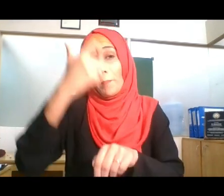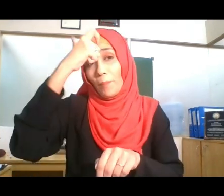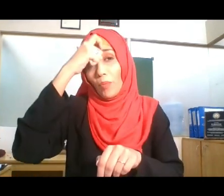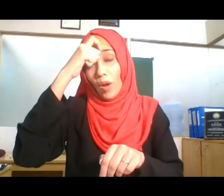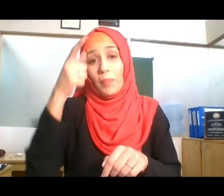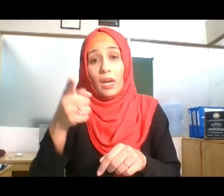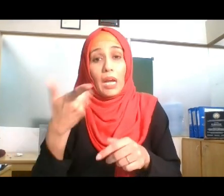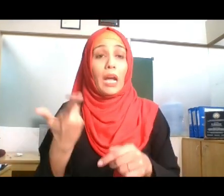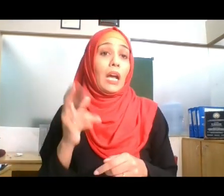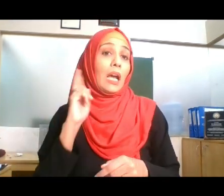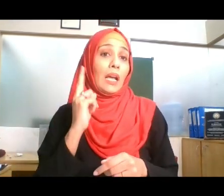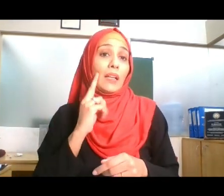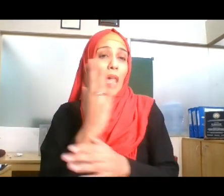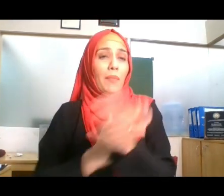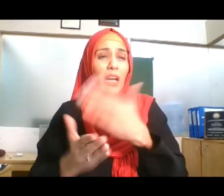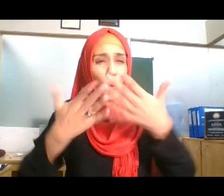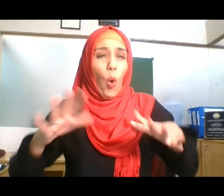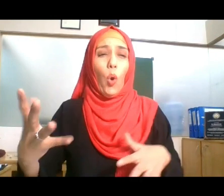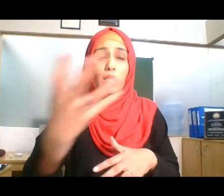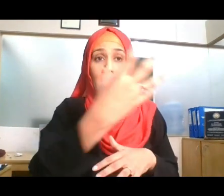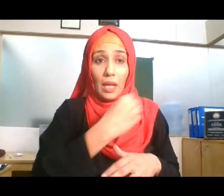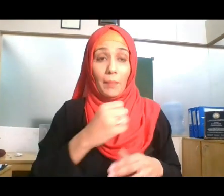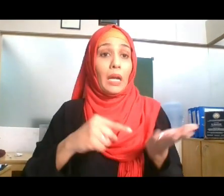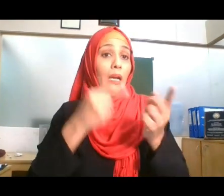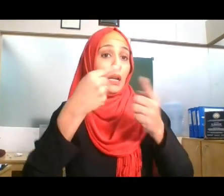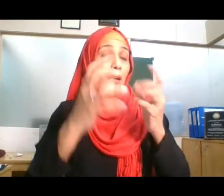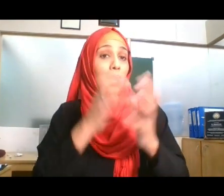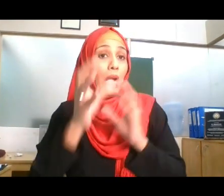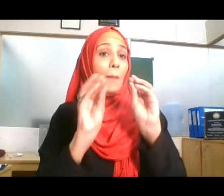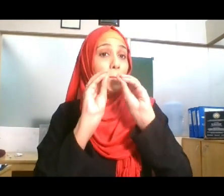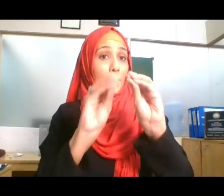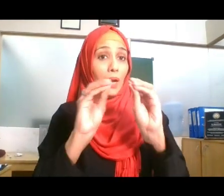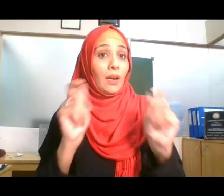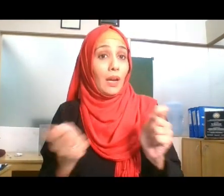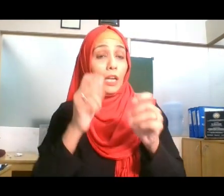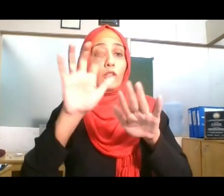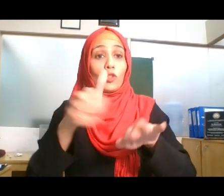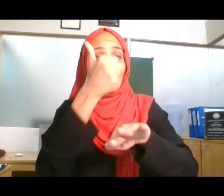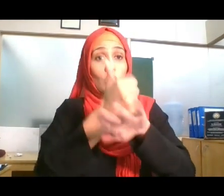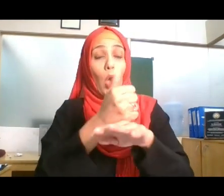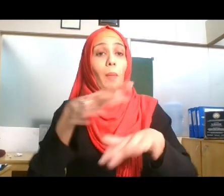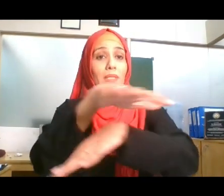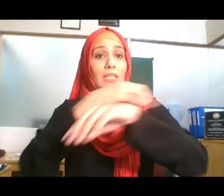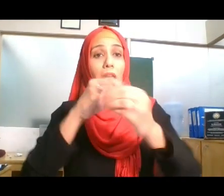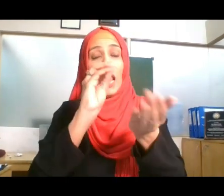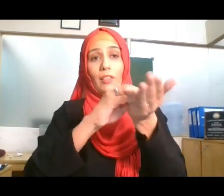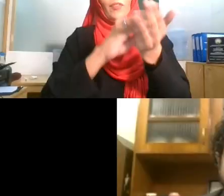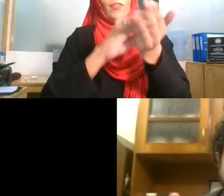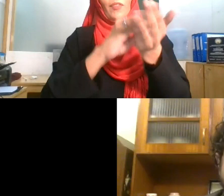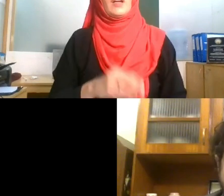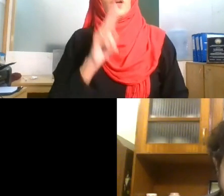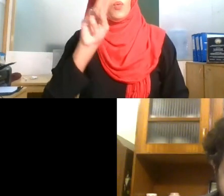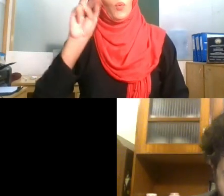by people with different abilities and how technology can help build employable skills. So over to you, Omer.